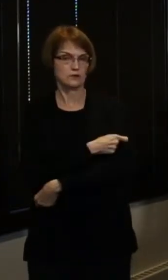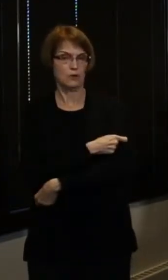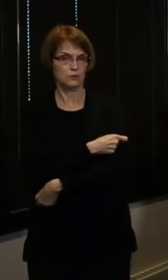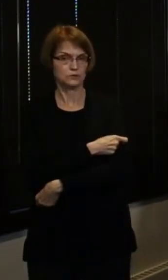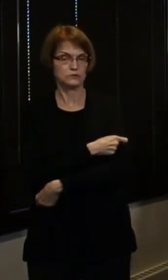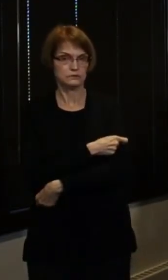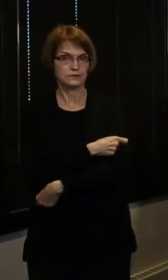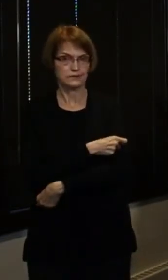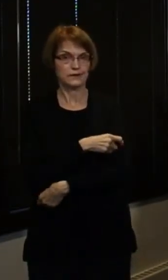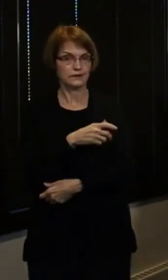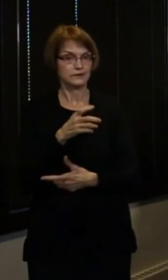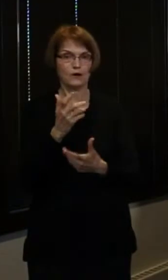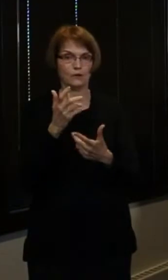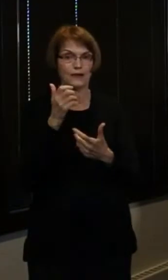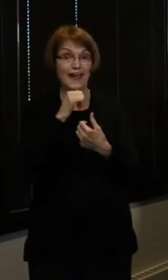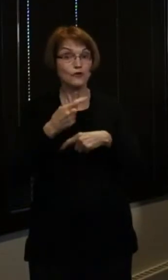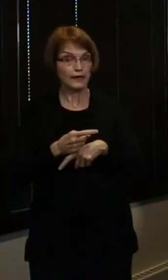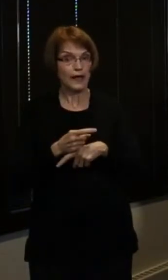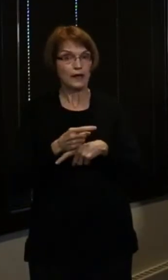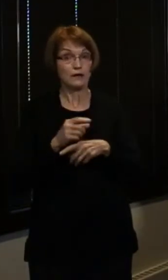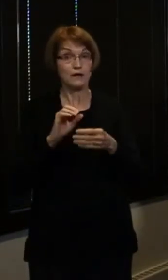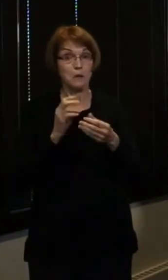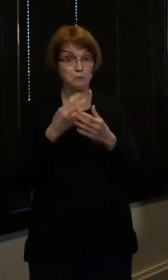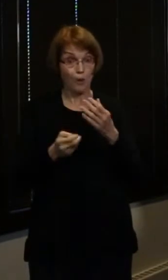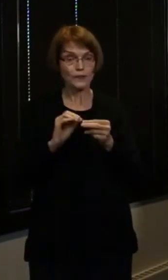first dose will increase as days goes on.